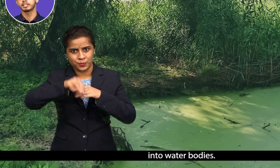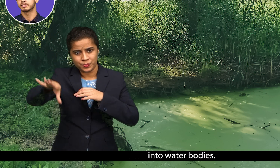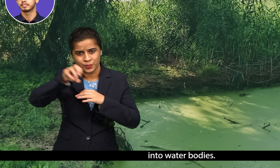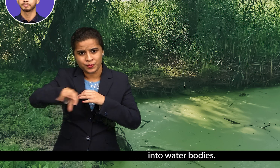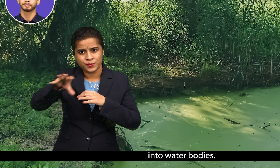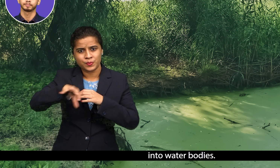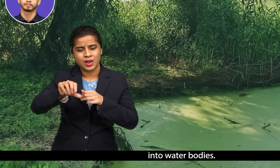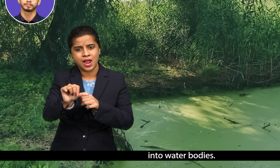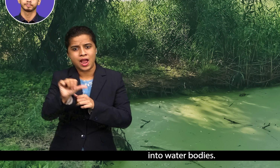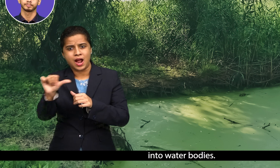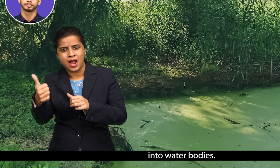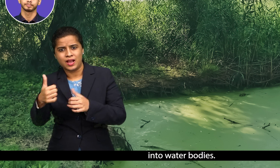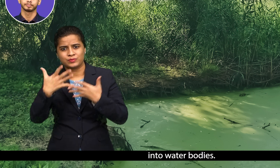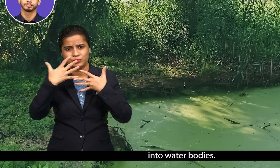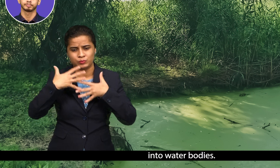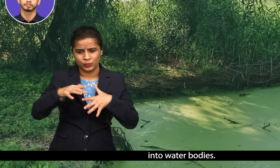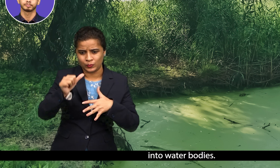water bodies.